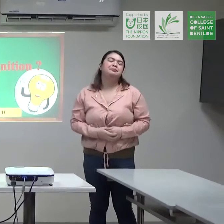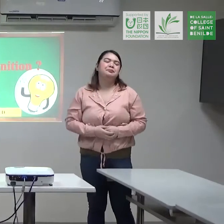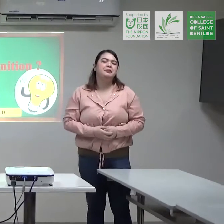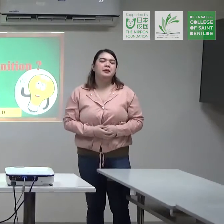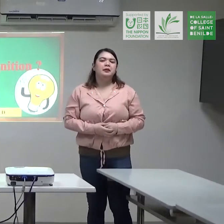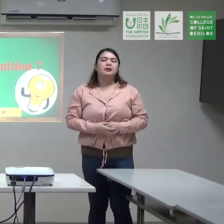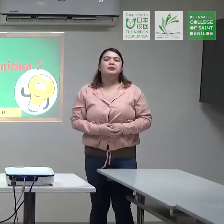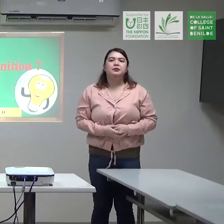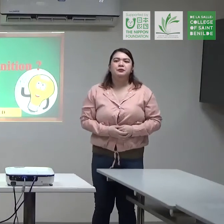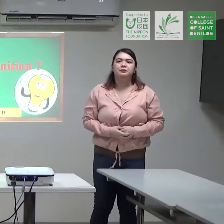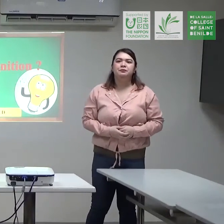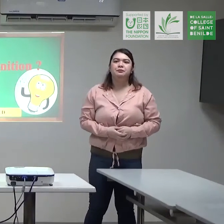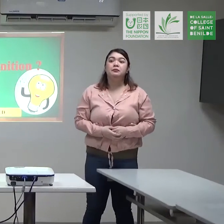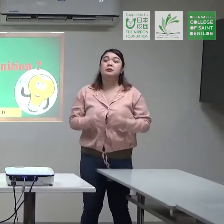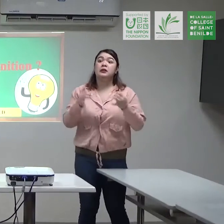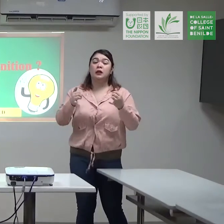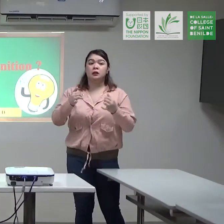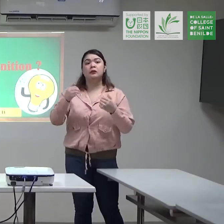most